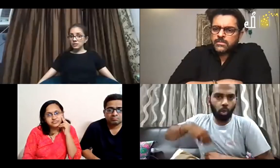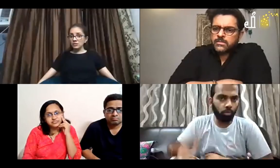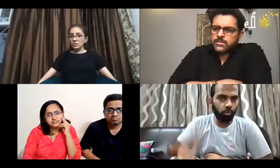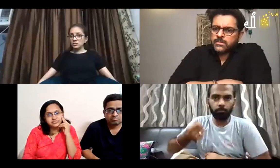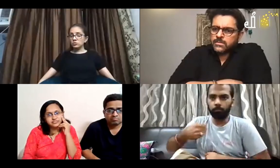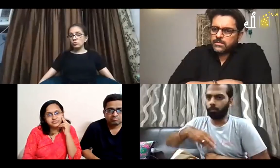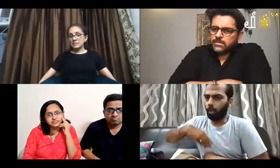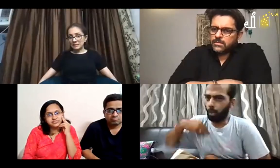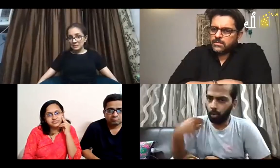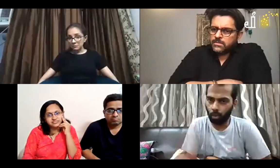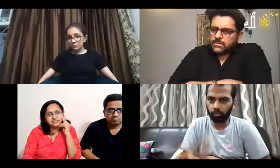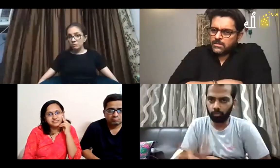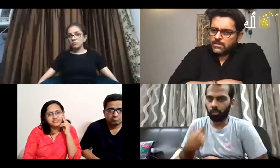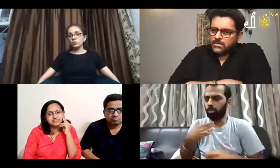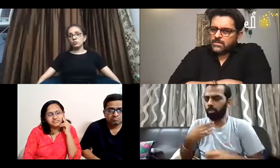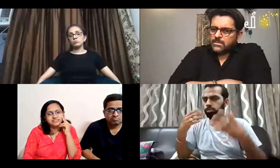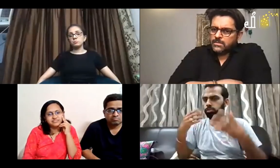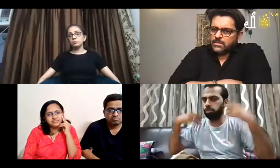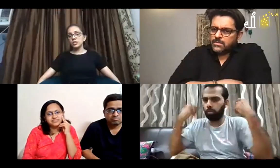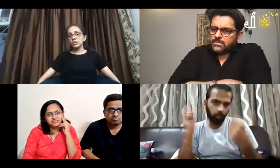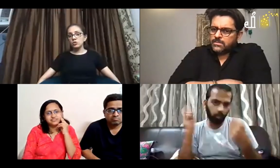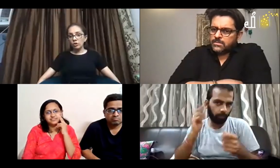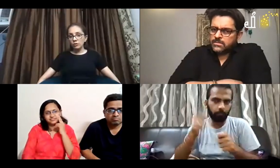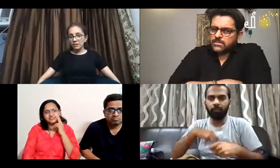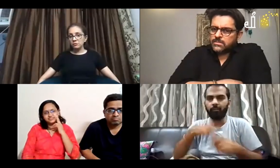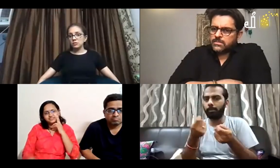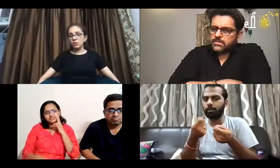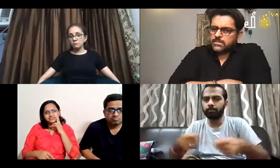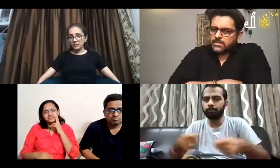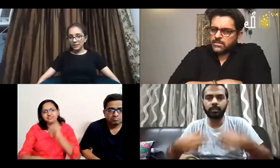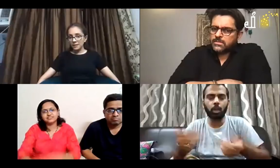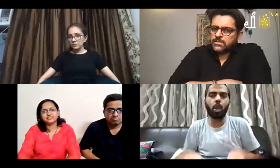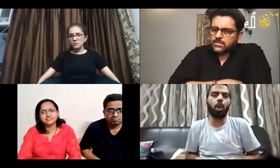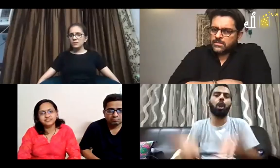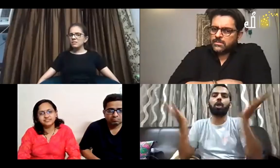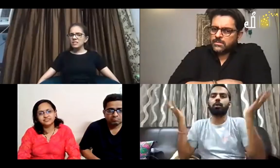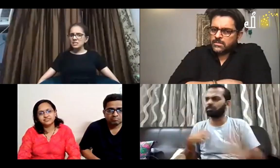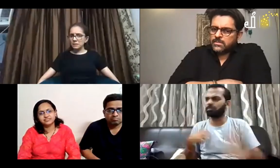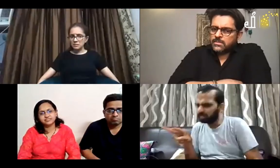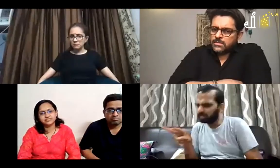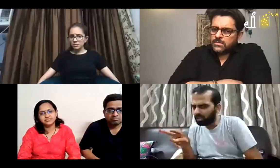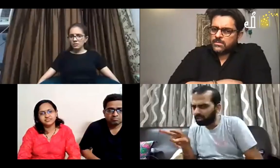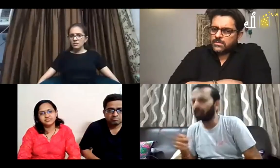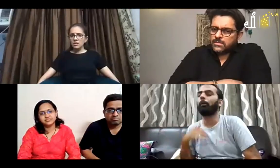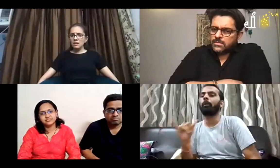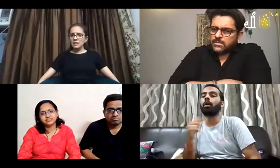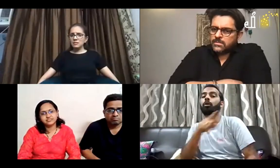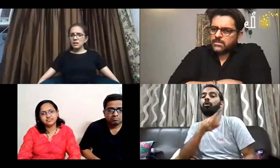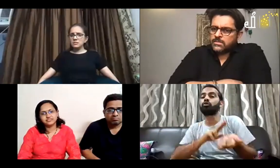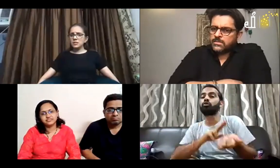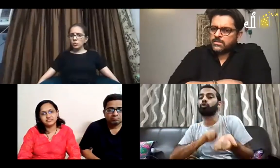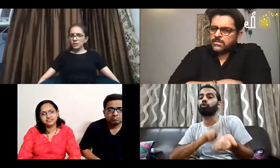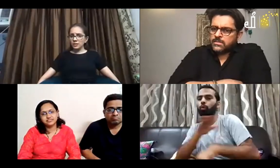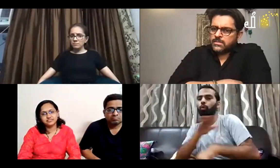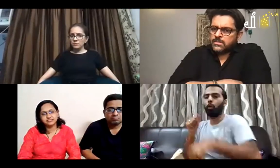she said, it's so expensive. We've been, putting in a lot of effort, a lot of money. It's very, very expensive. And I